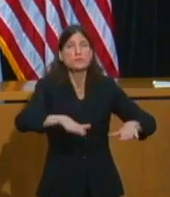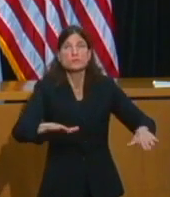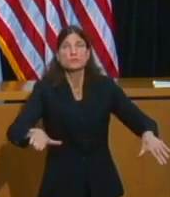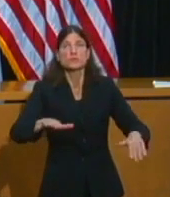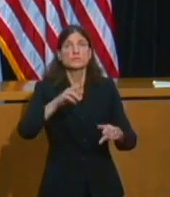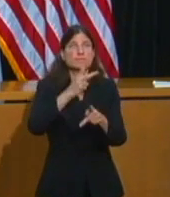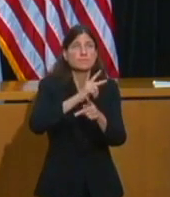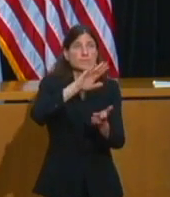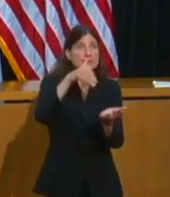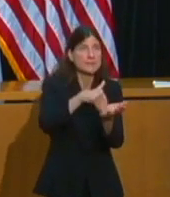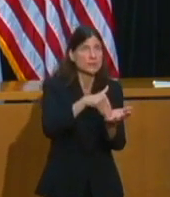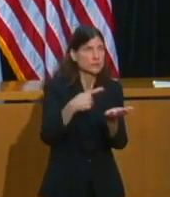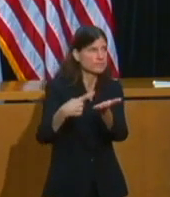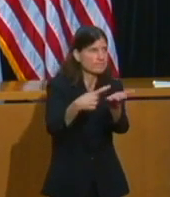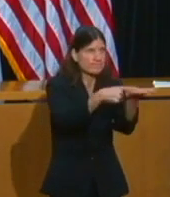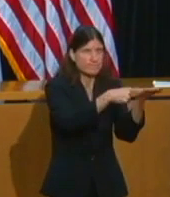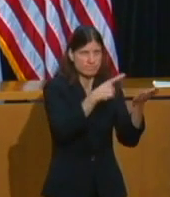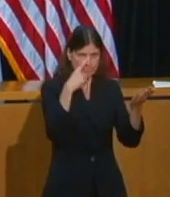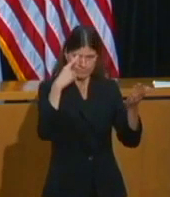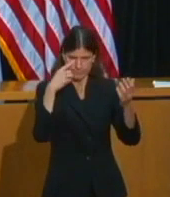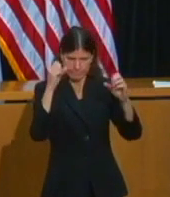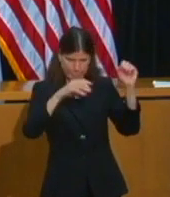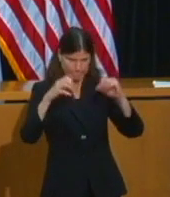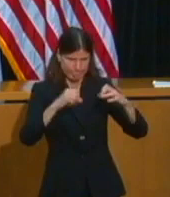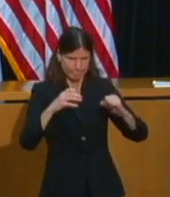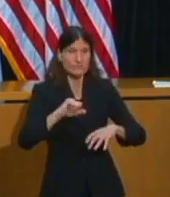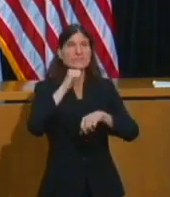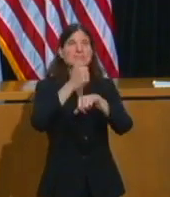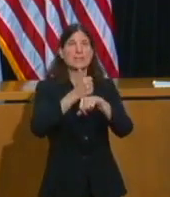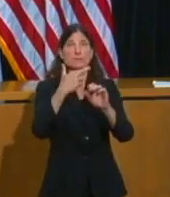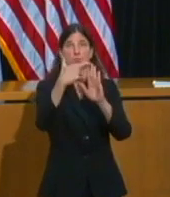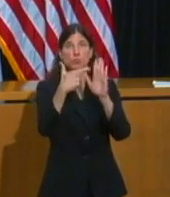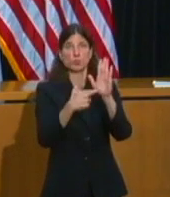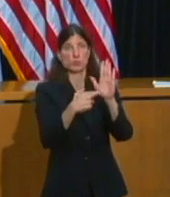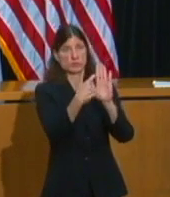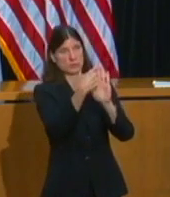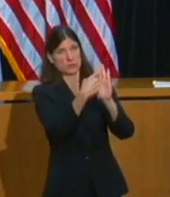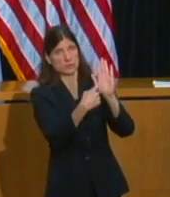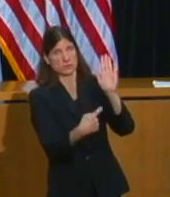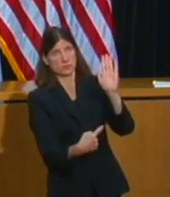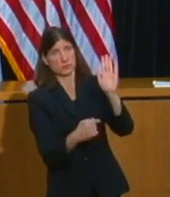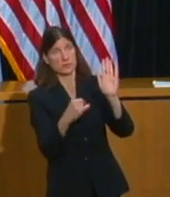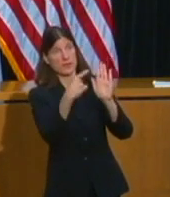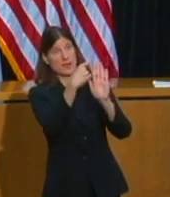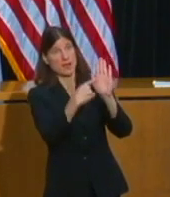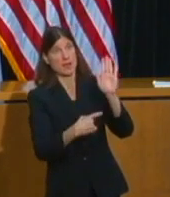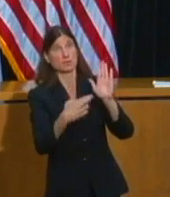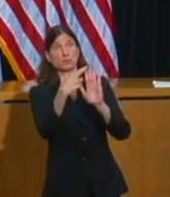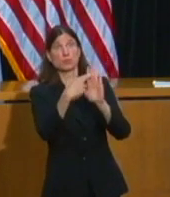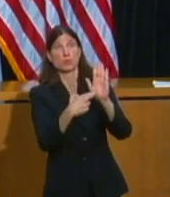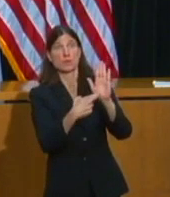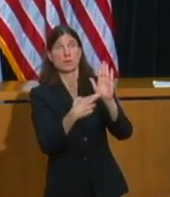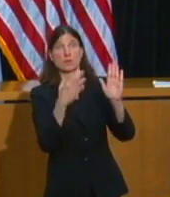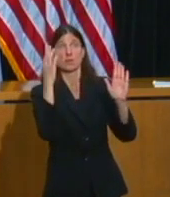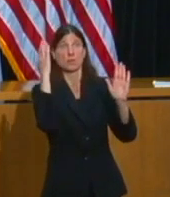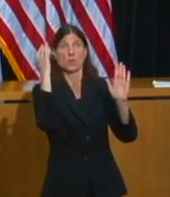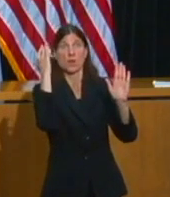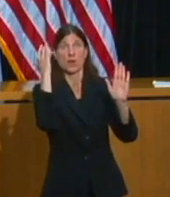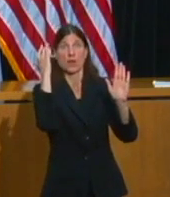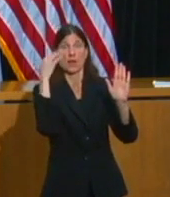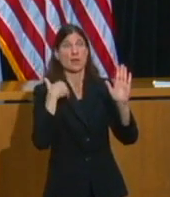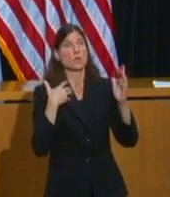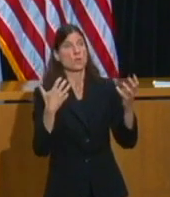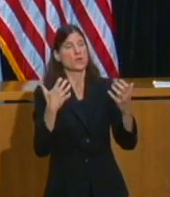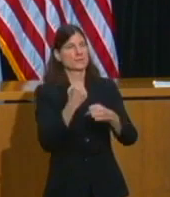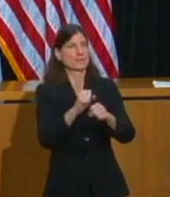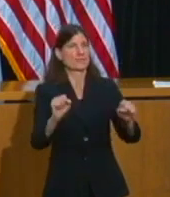serving programs in the Commonwealth, with the goal of not what are all the barriers, but what are the opportunities of the strength of early